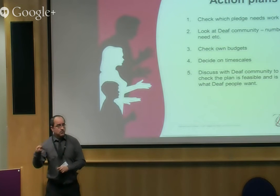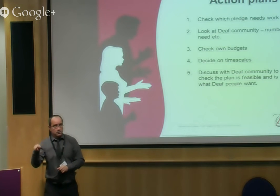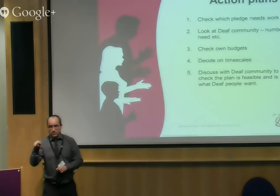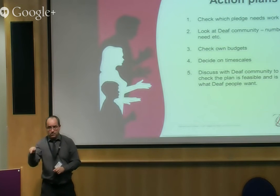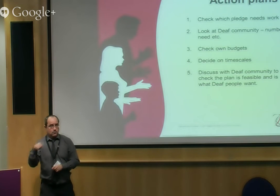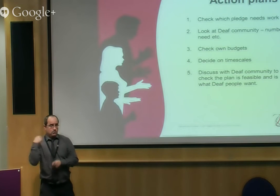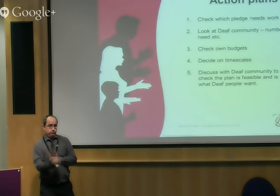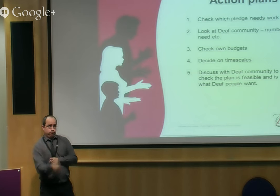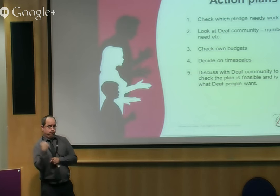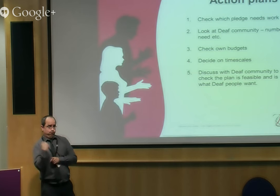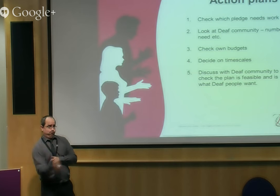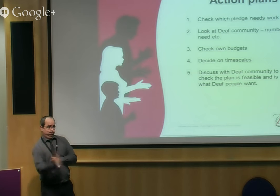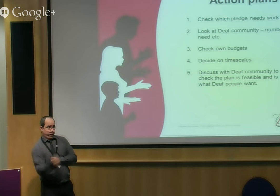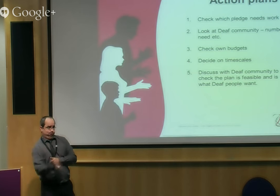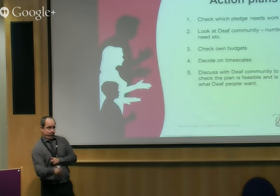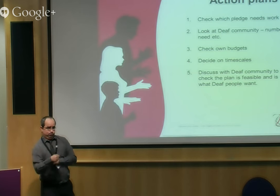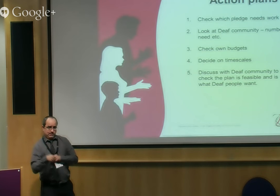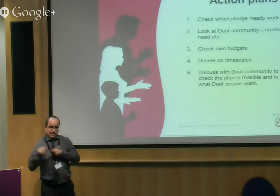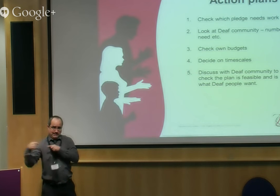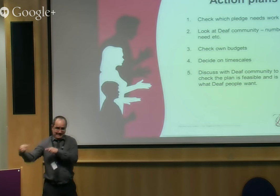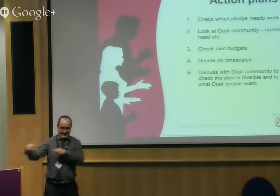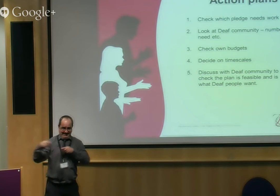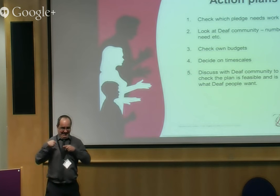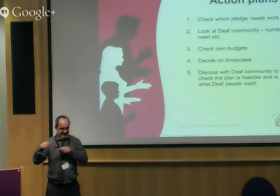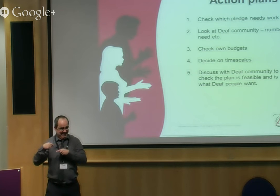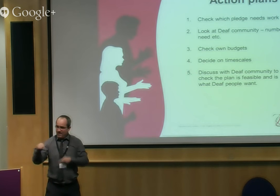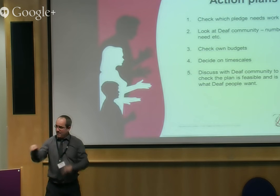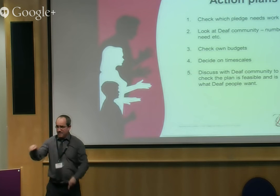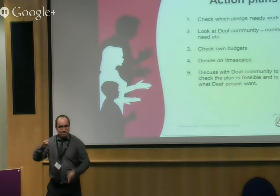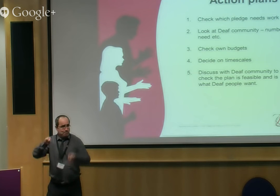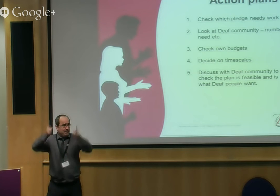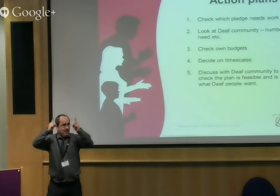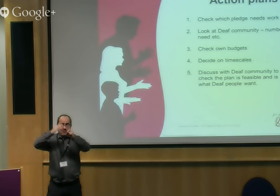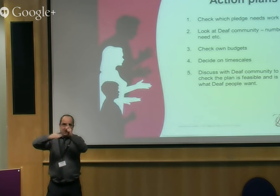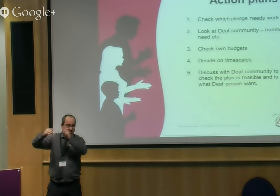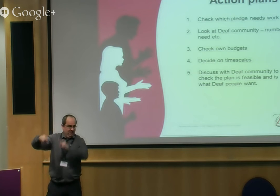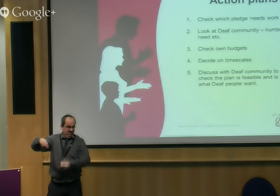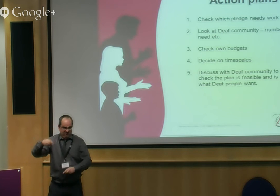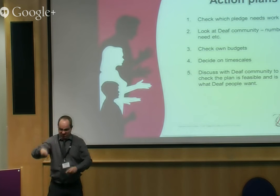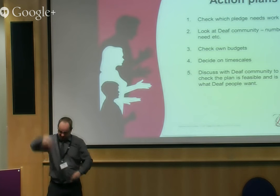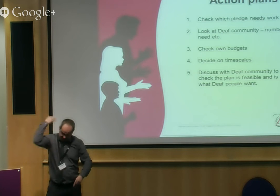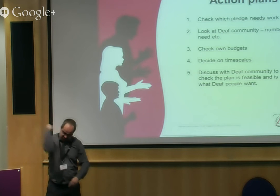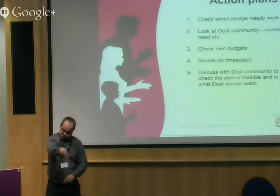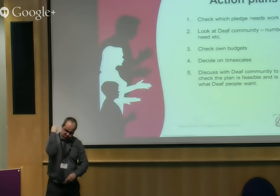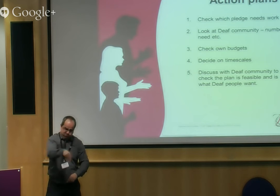then needed free legal representation. And it refused